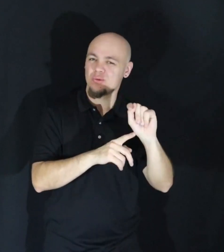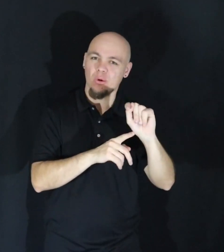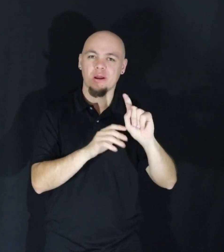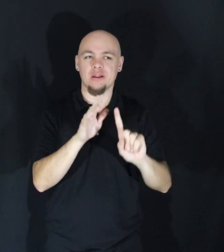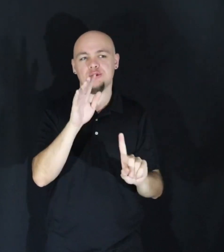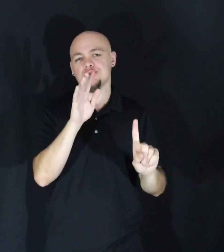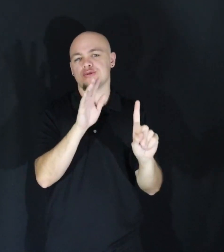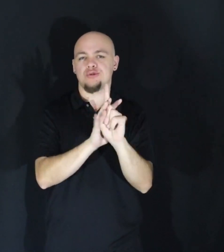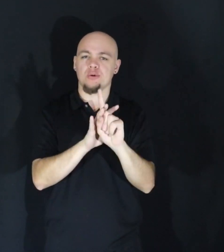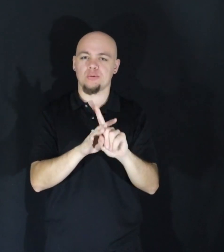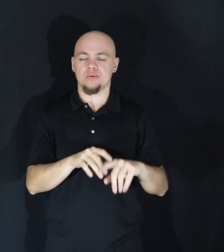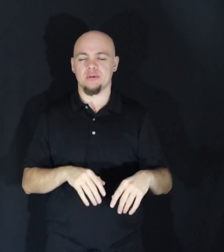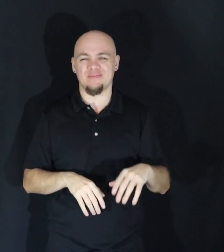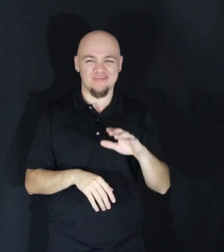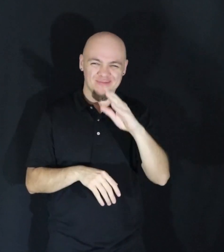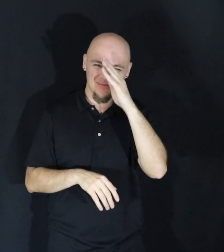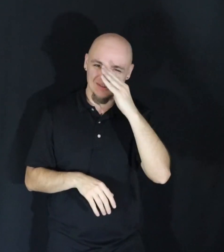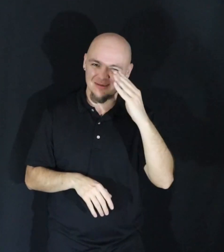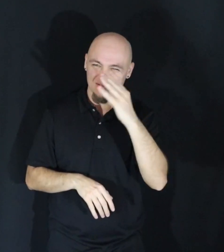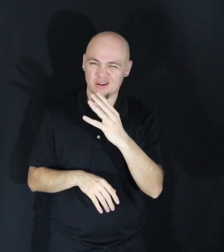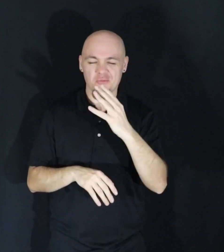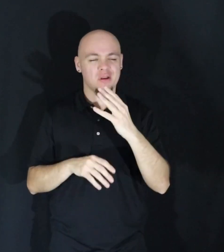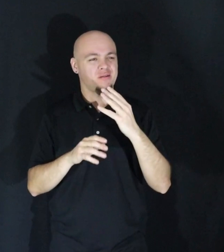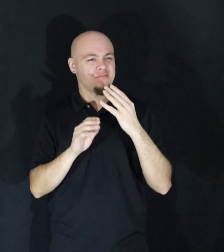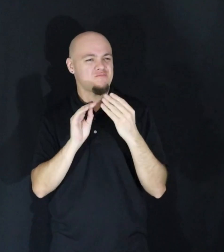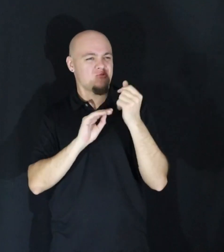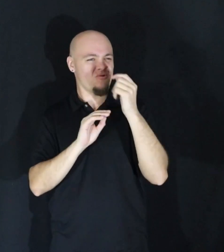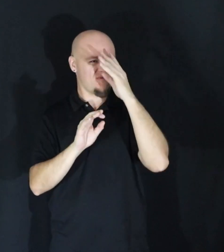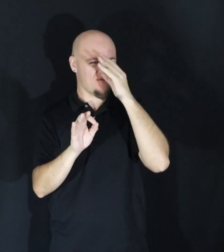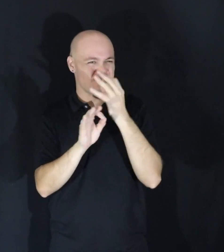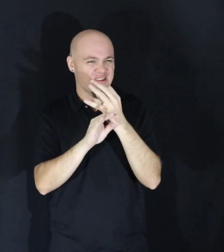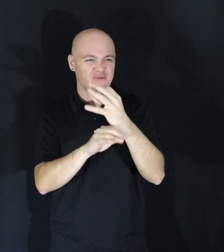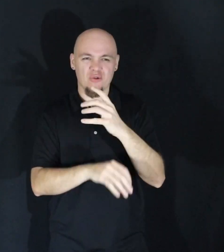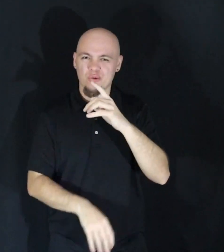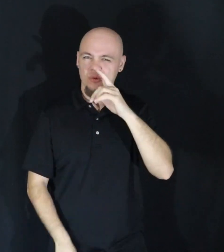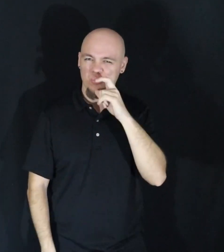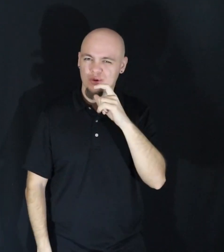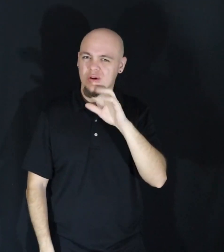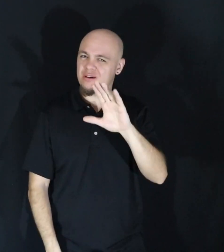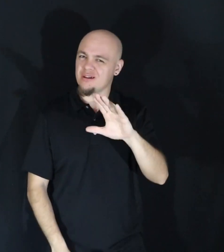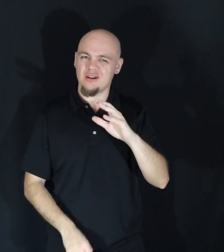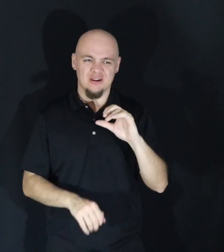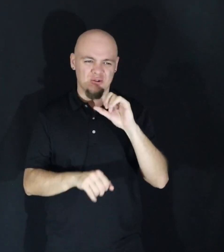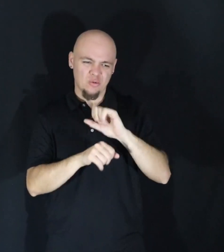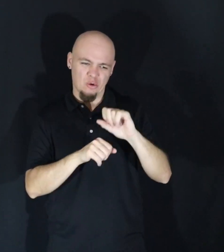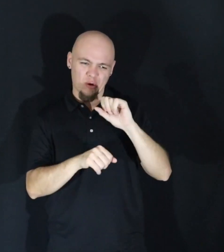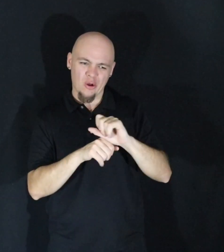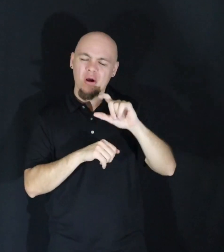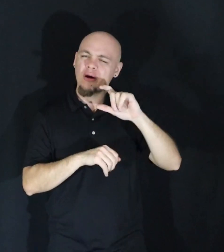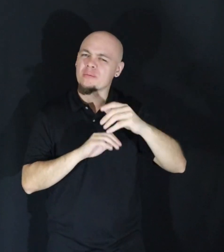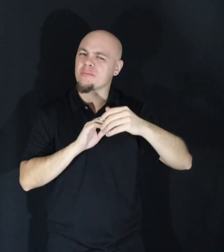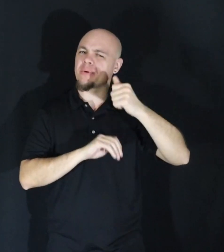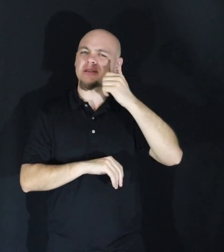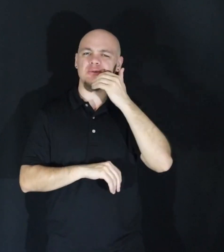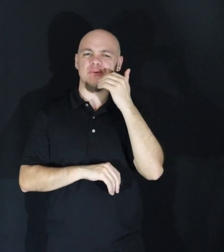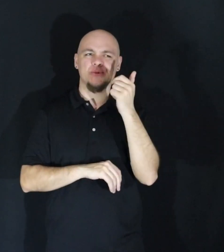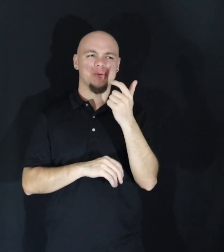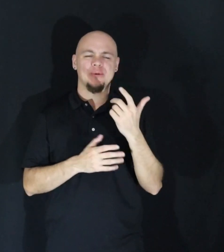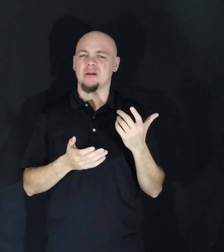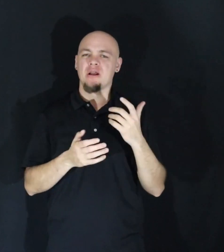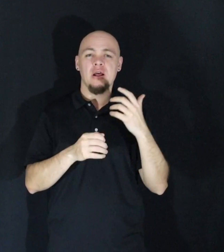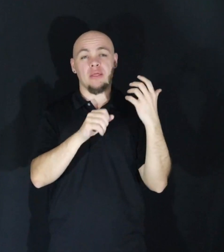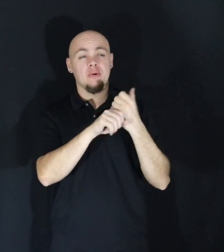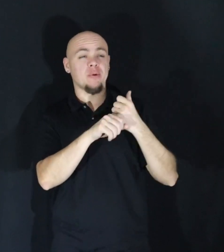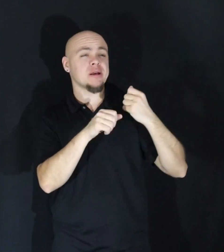shows up. Tell me, who's more faithful than us? Who works harder than us? We've cheered the